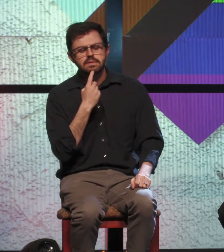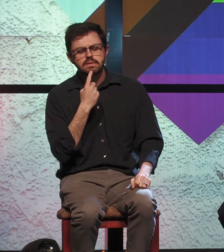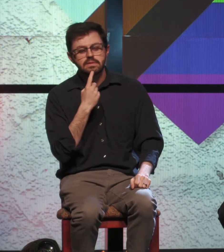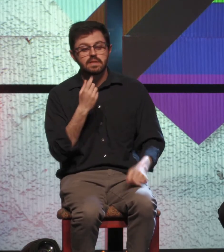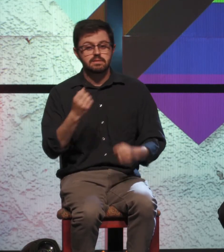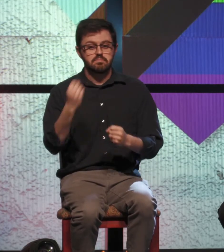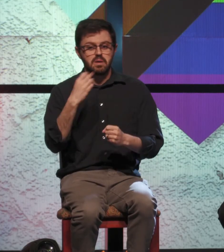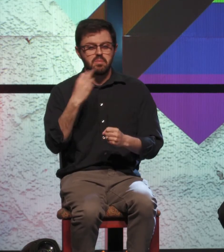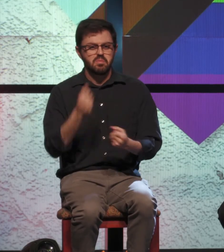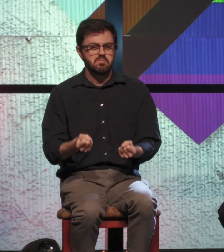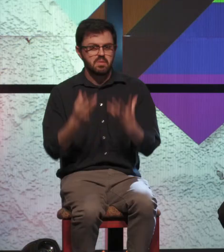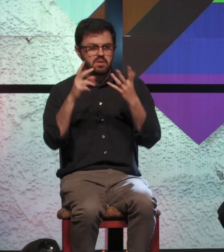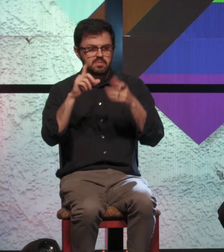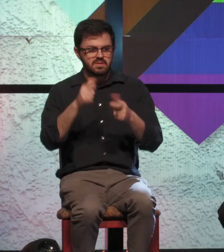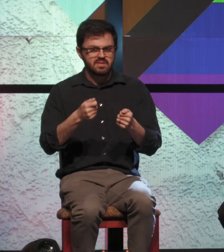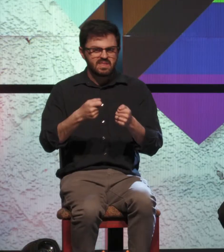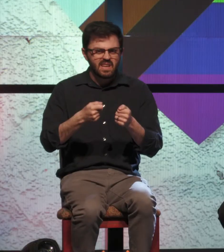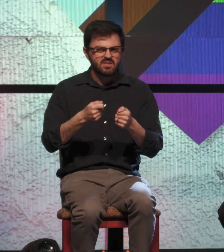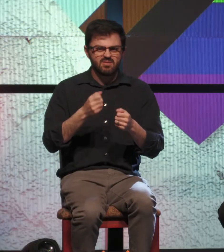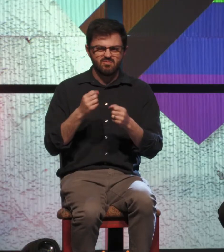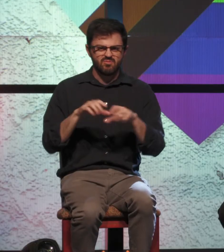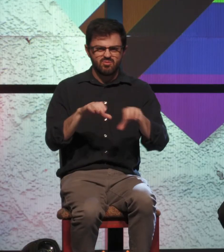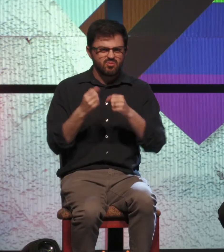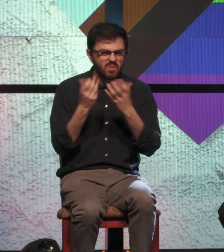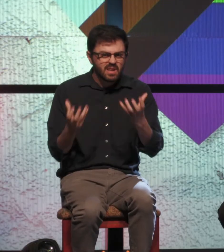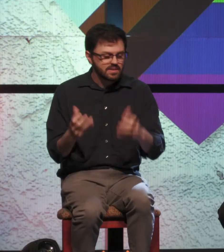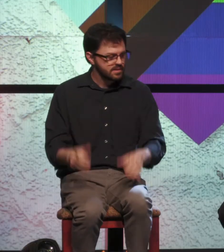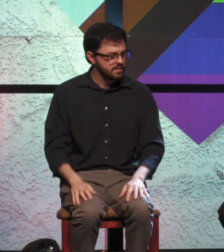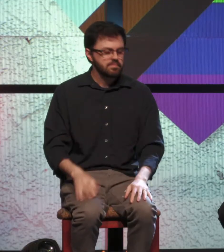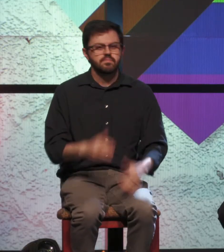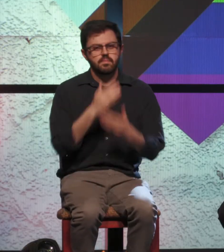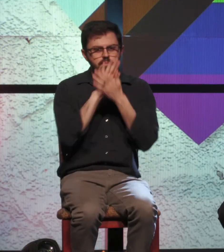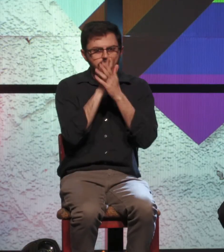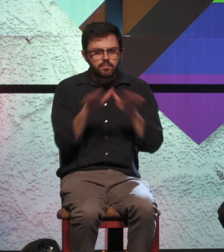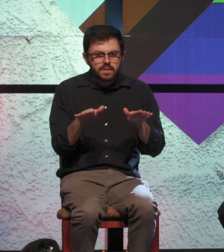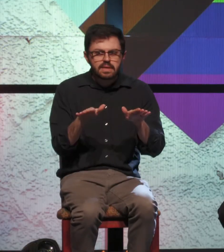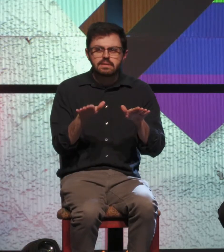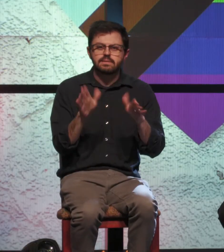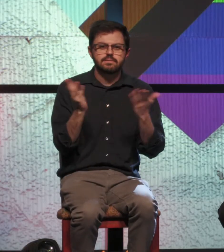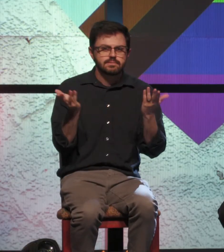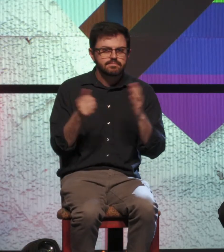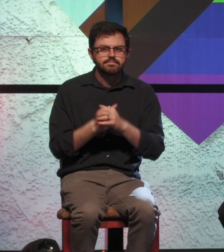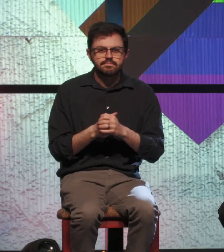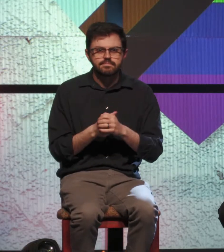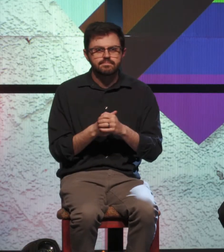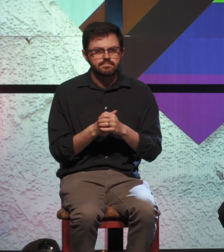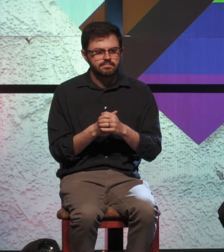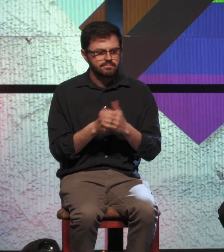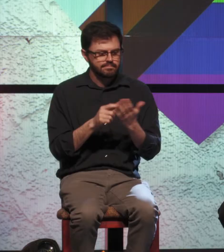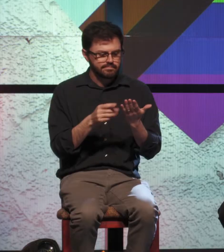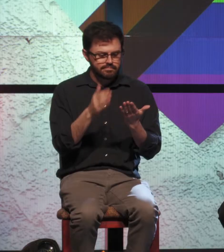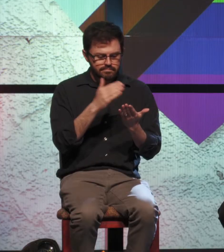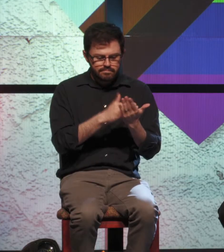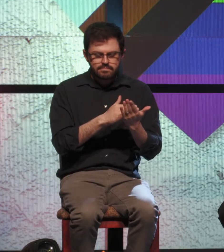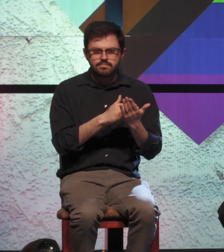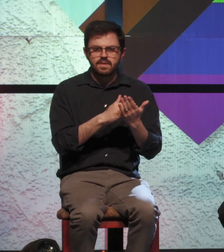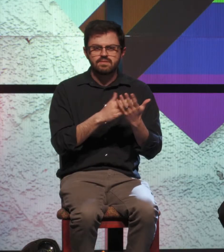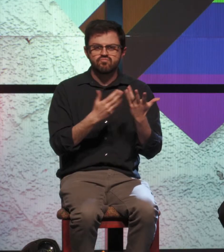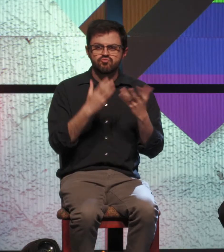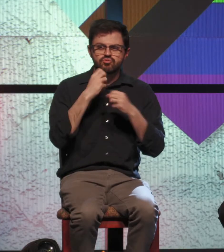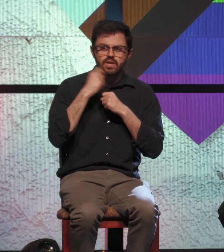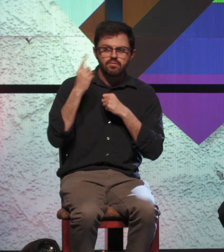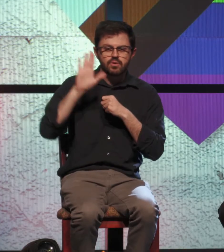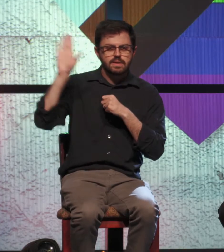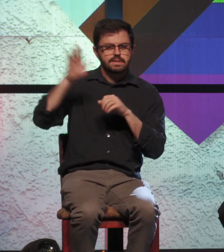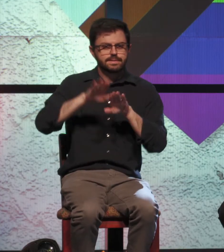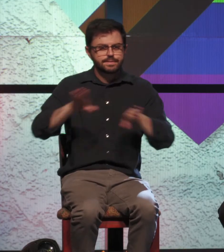overachiever. Let's see here. Peace, to love God means to have peace, to care for his children,